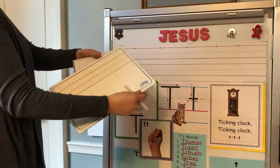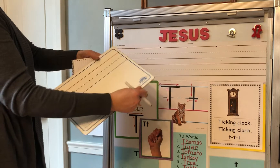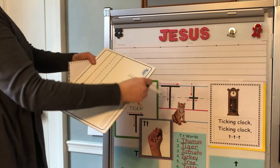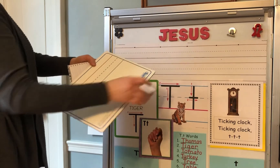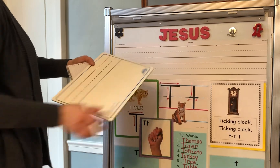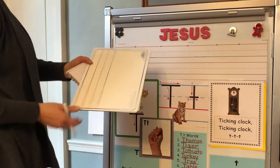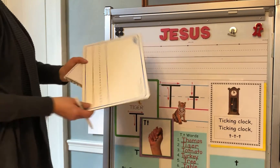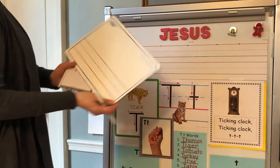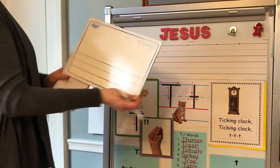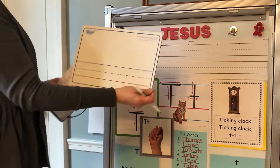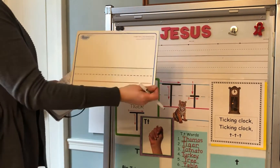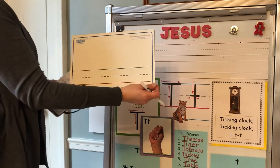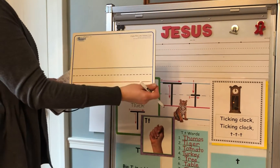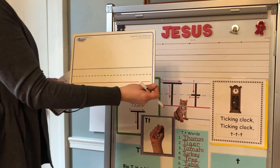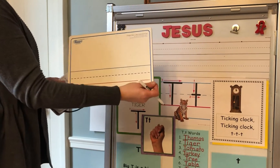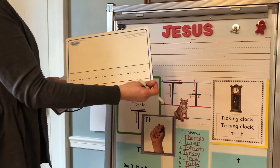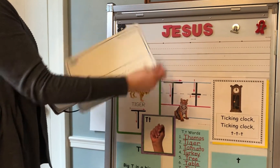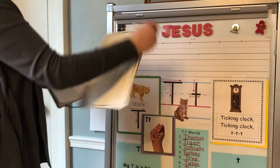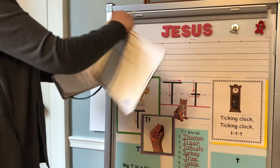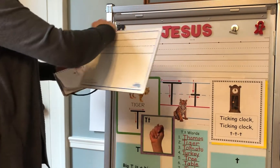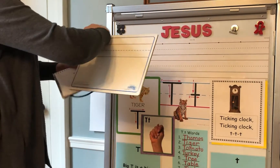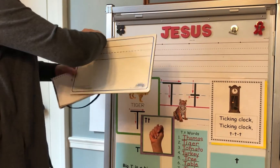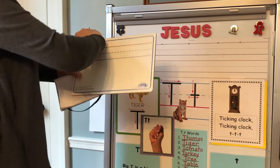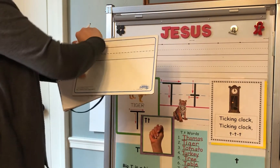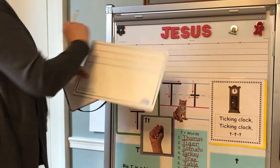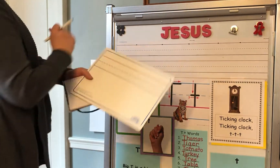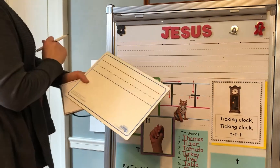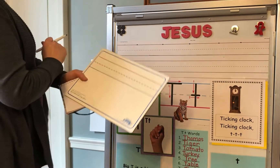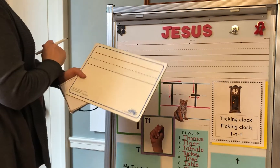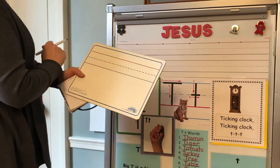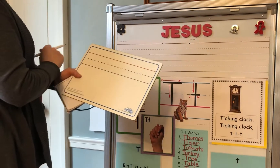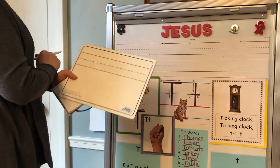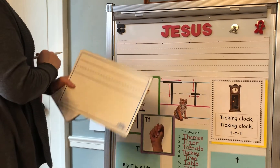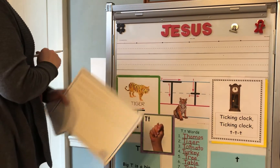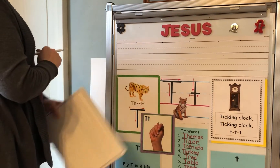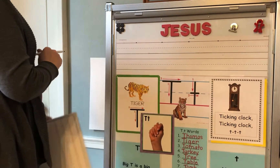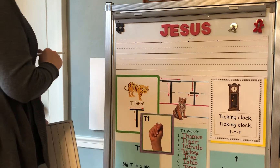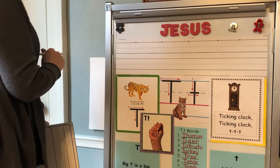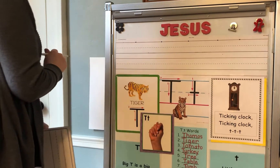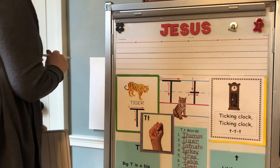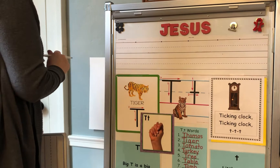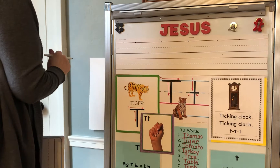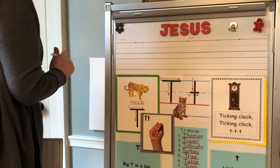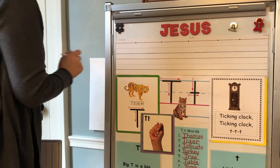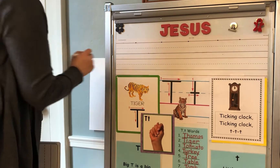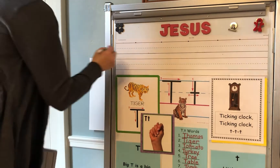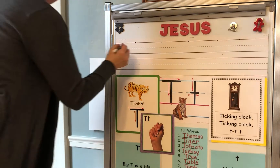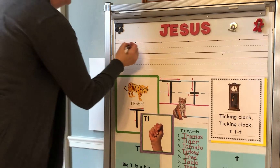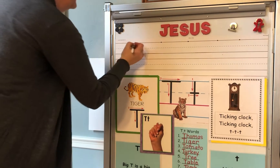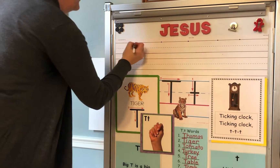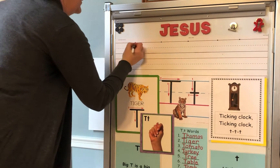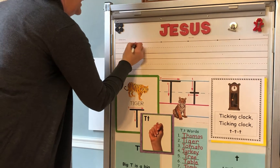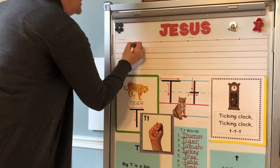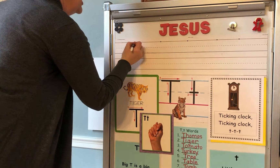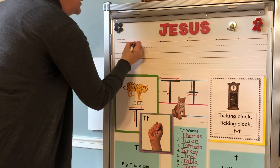should be like this, but we hold them like this and start at the red. Here we go. Let's write